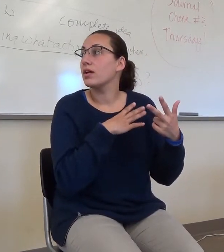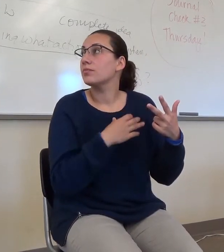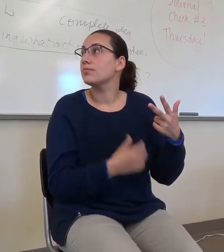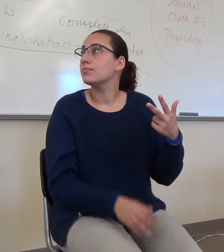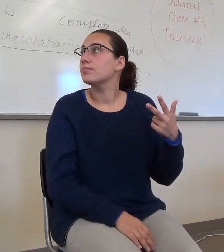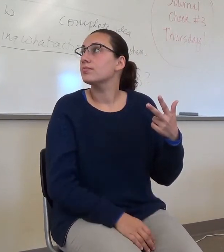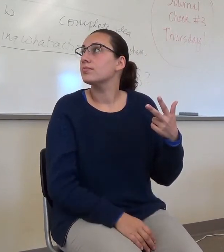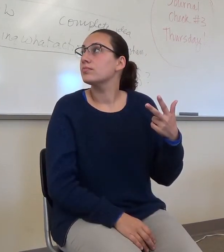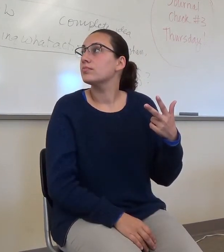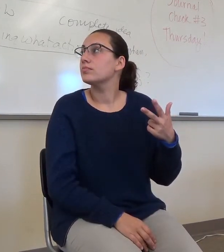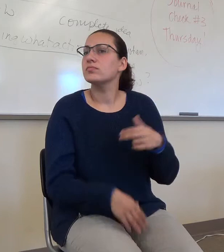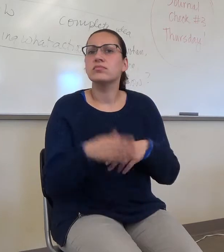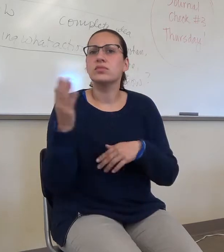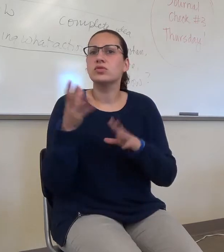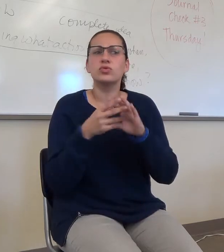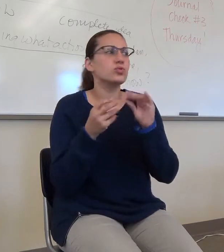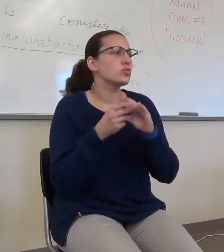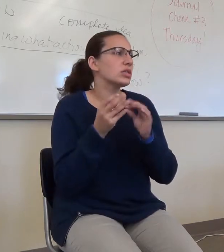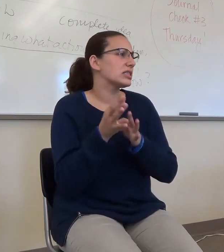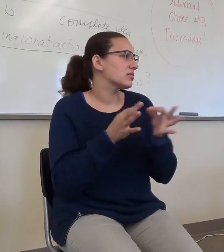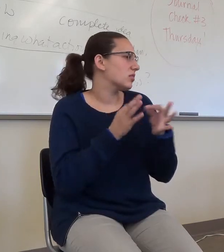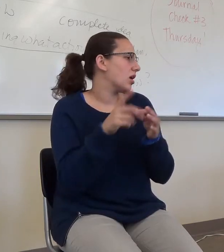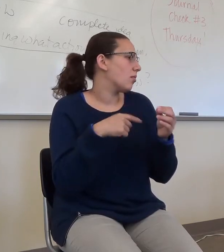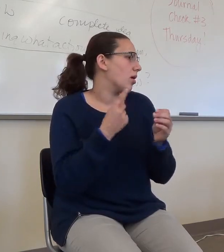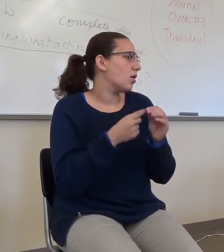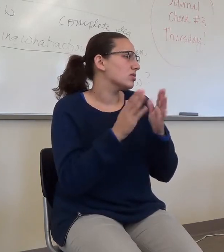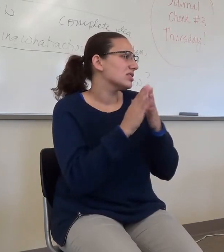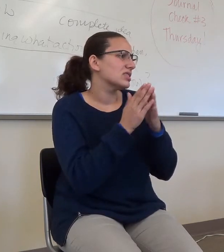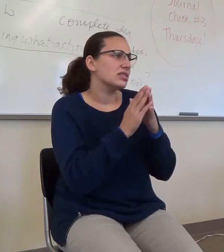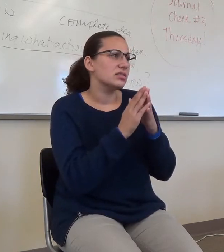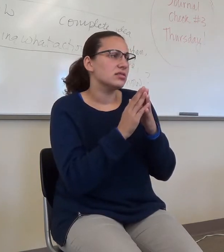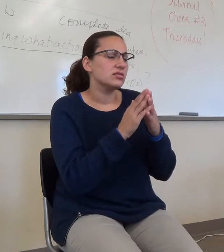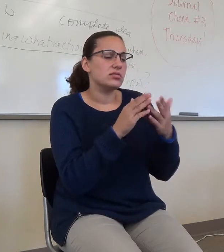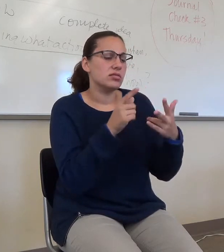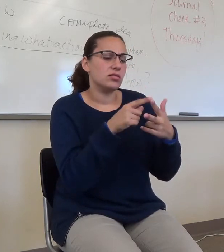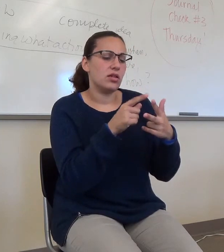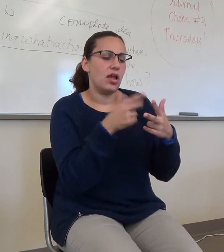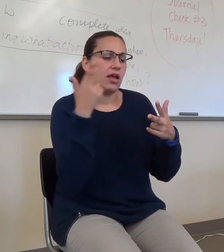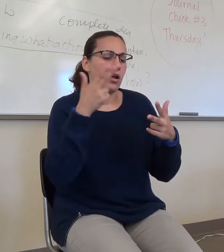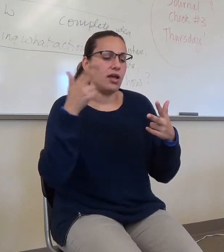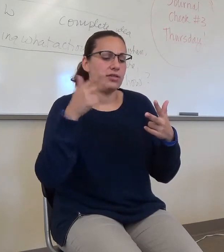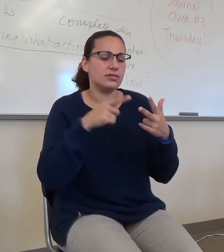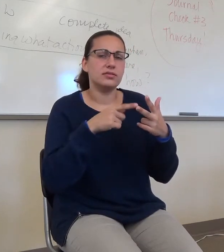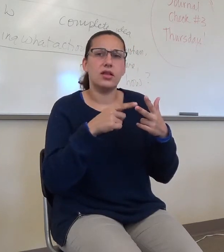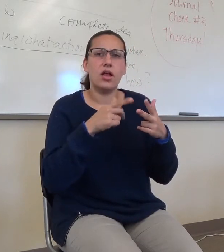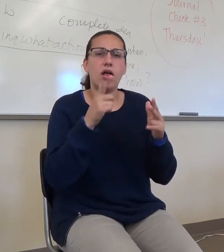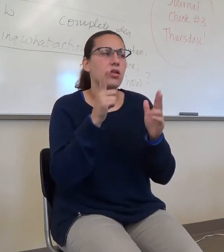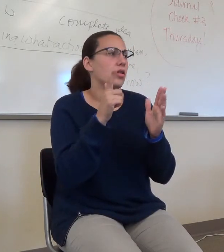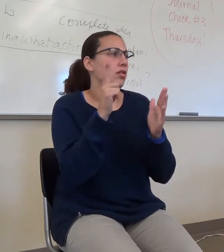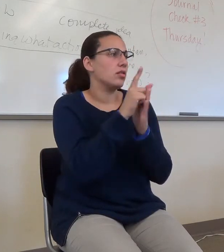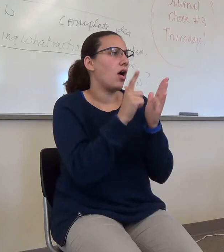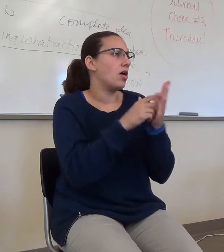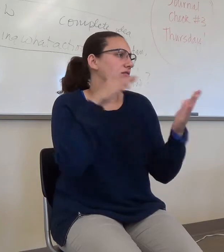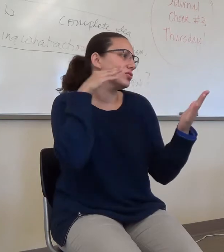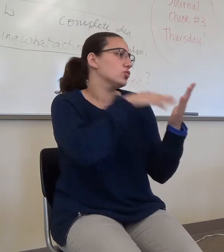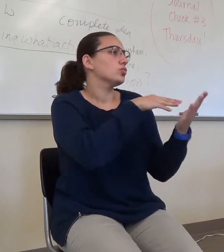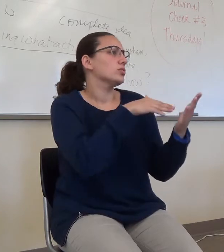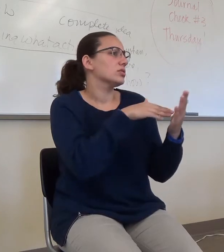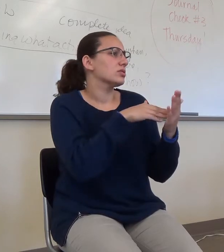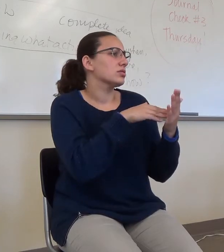So what is it telling us about cities and guns and lawsuits? Cities, Yeah, again, start, if you're